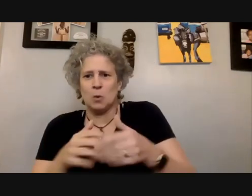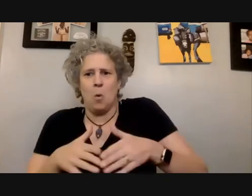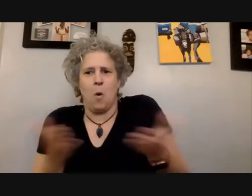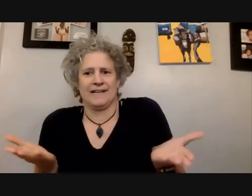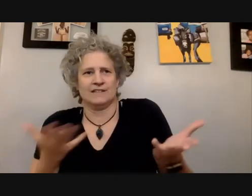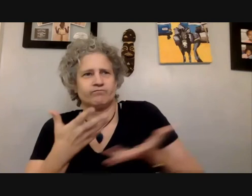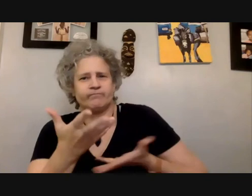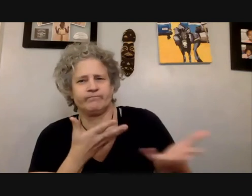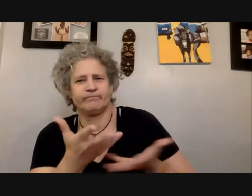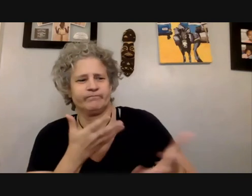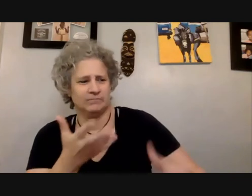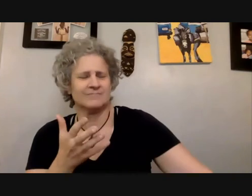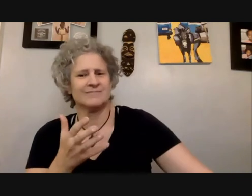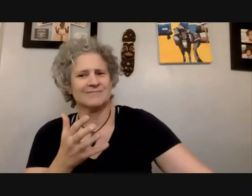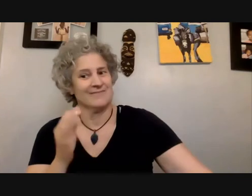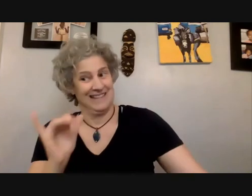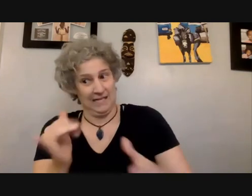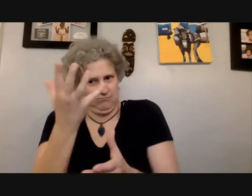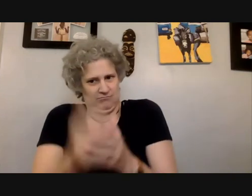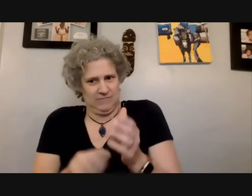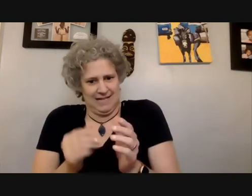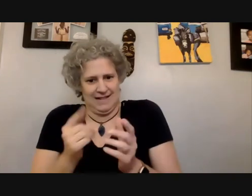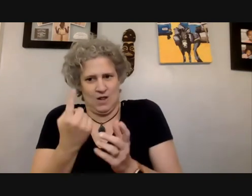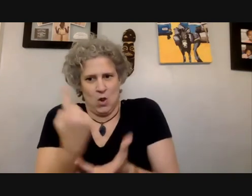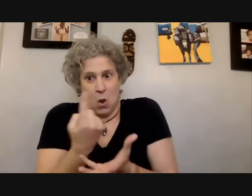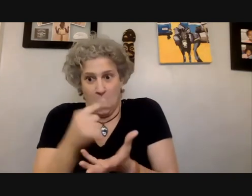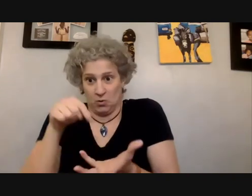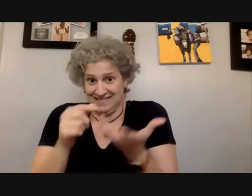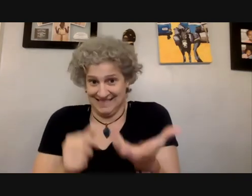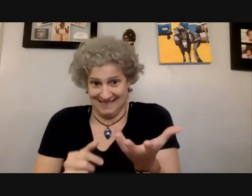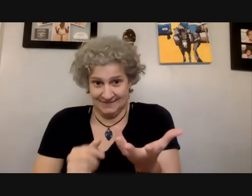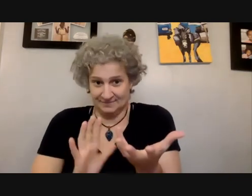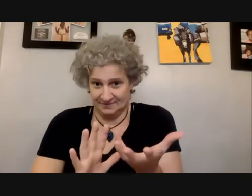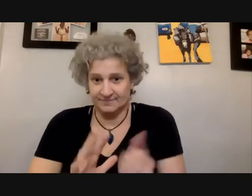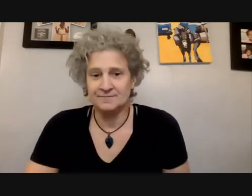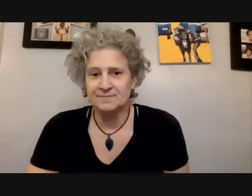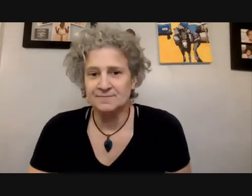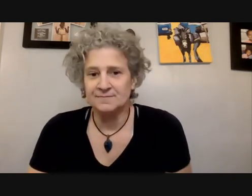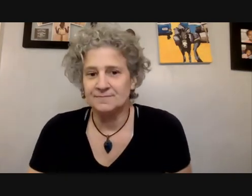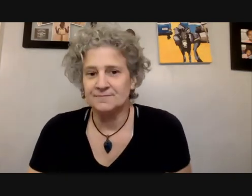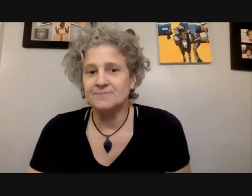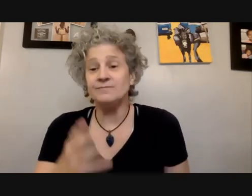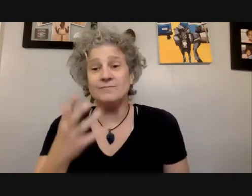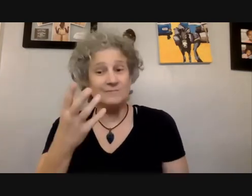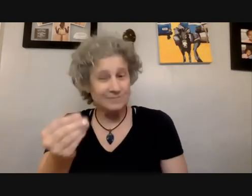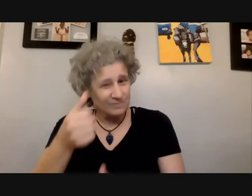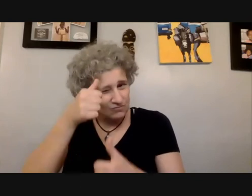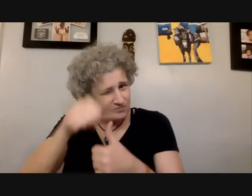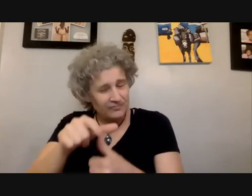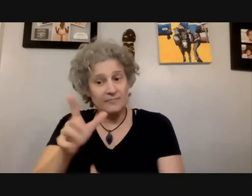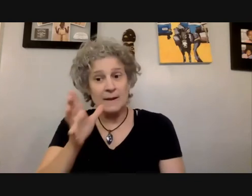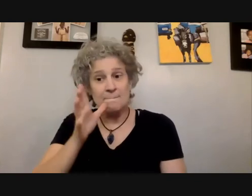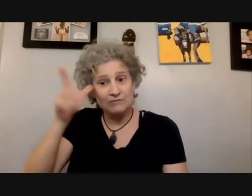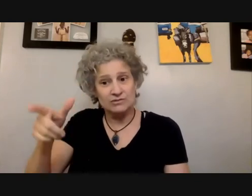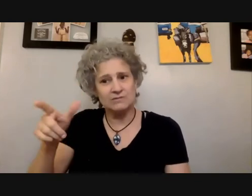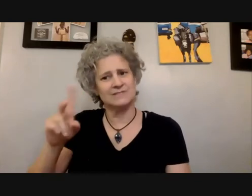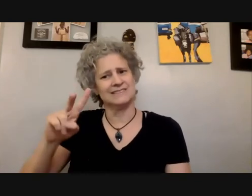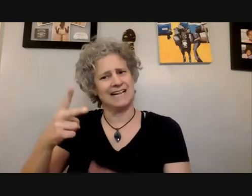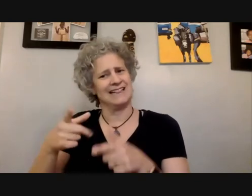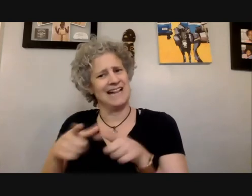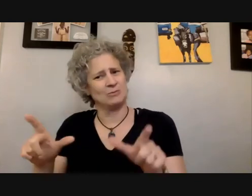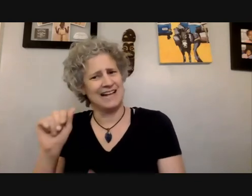their children, which means that there's a large percentage of children out there that don't have access to things like incidental learning and don't